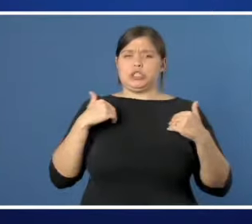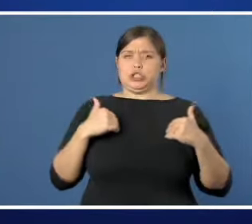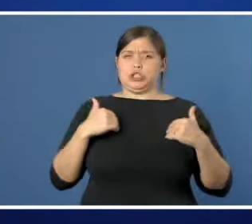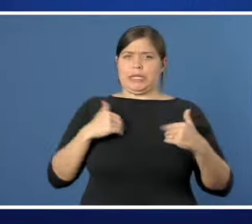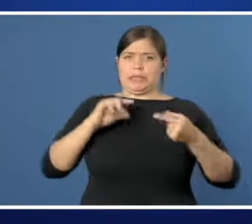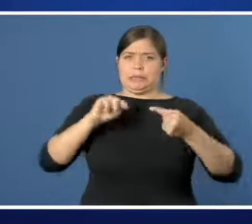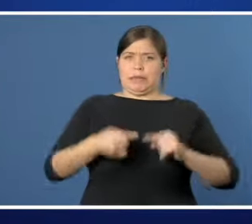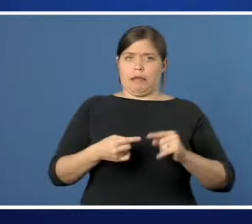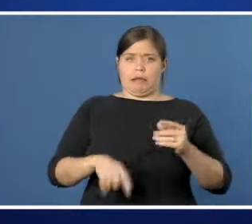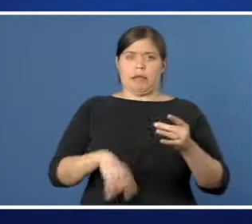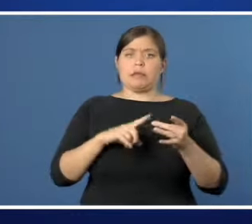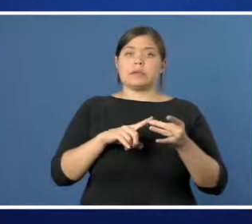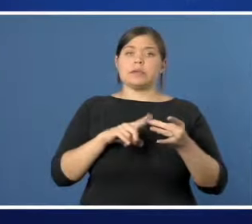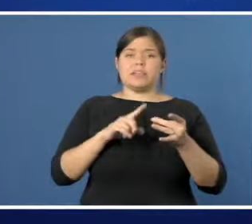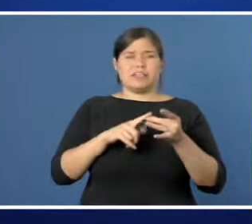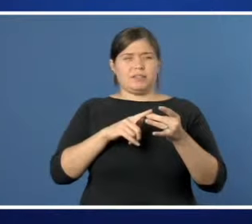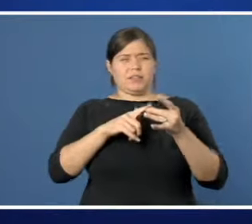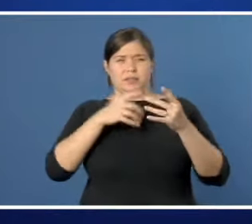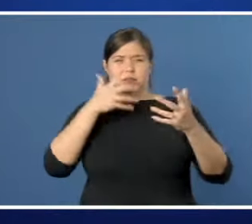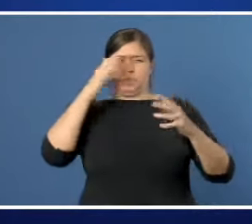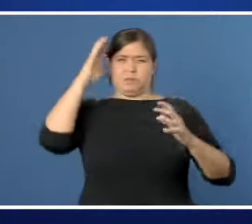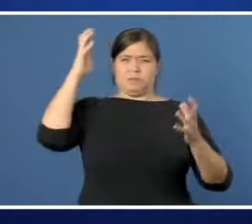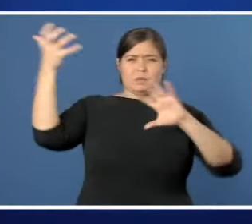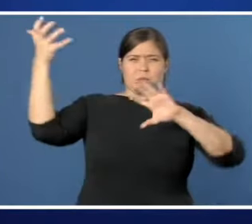chest pain, and confusion.